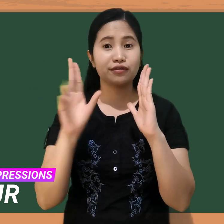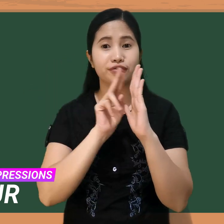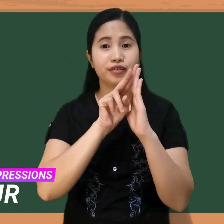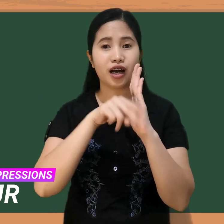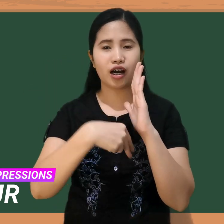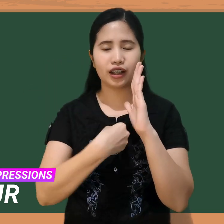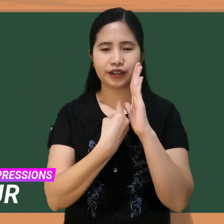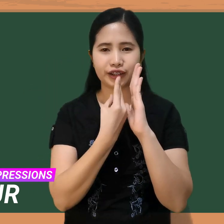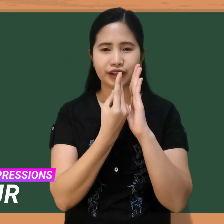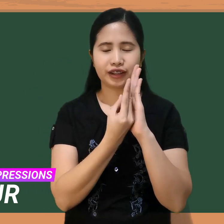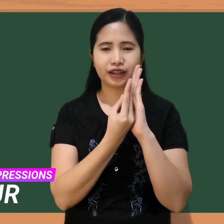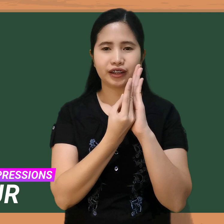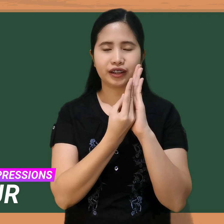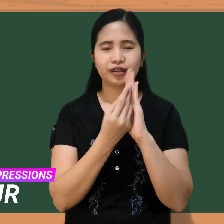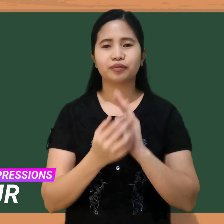5 hours.